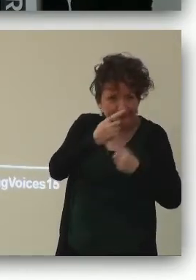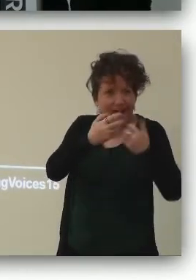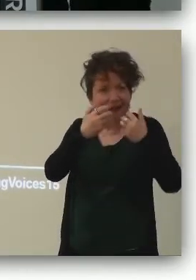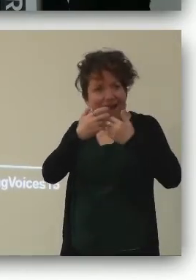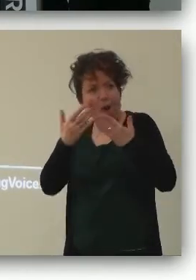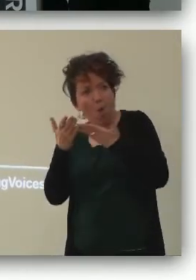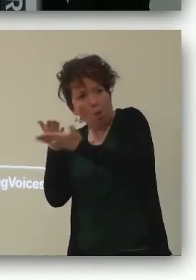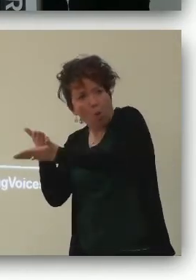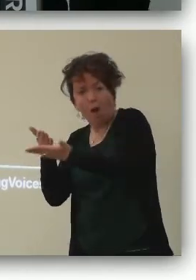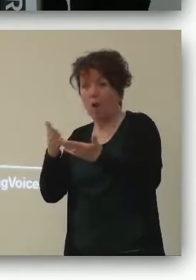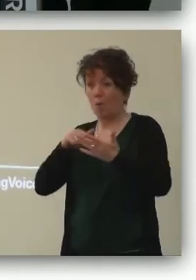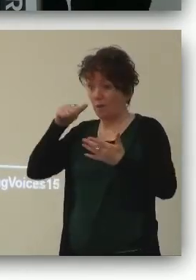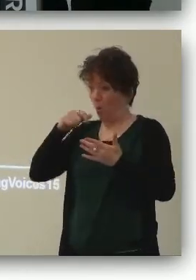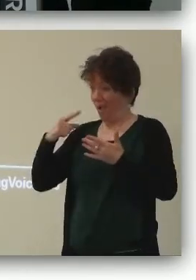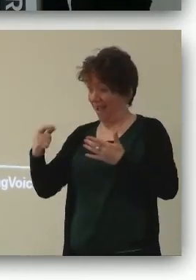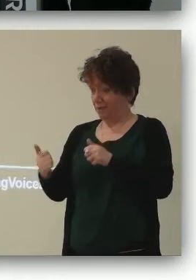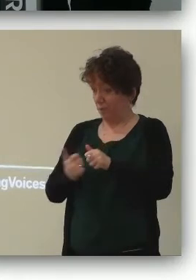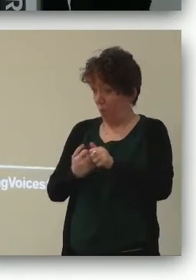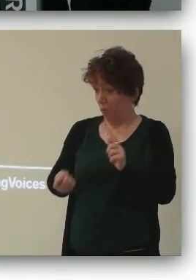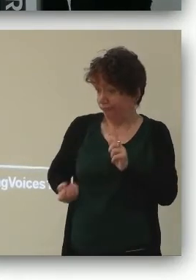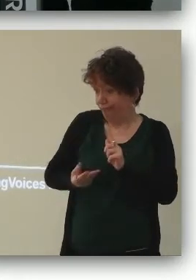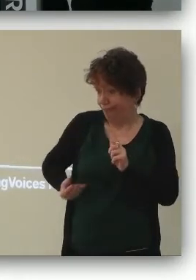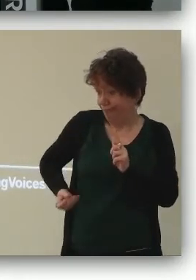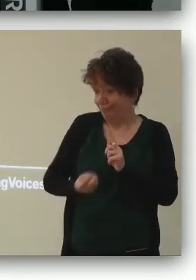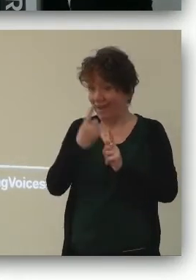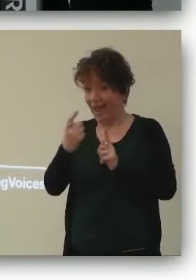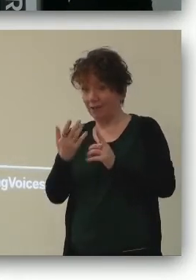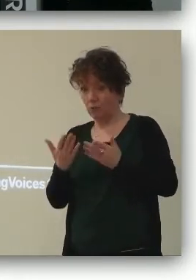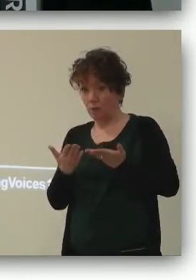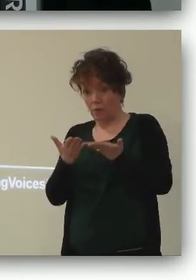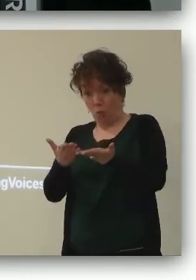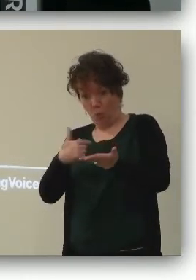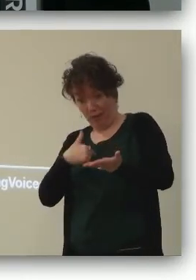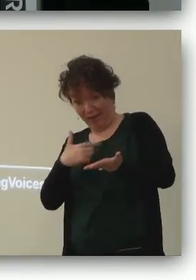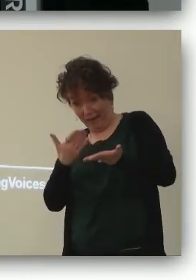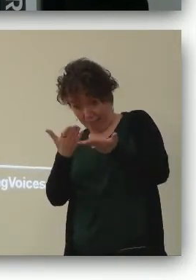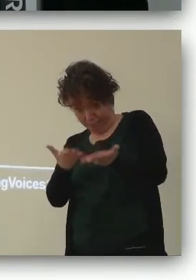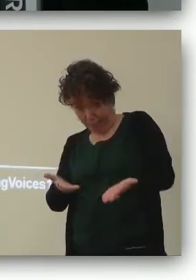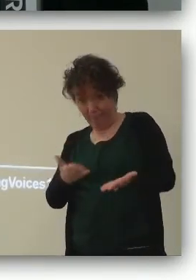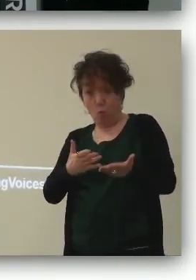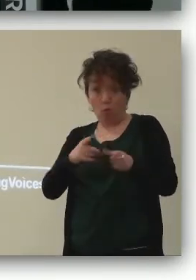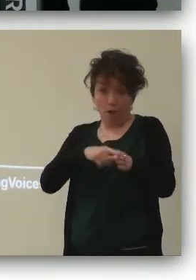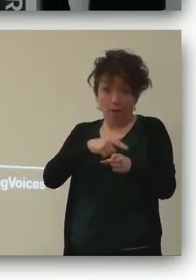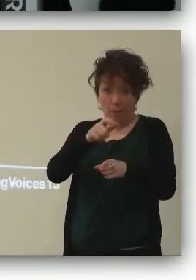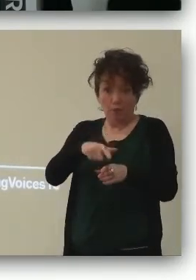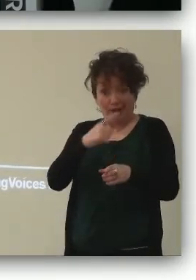full range of support that we can put in place to make sure that our investment in a young person really pays off.